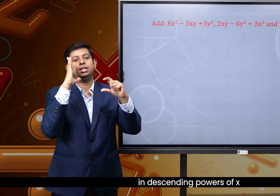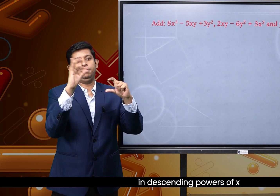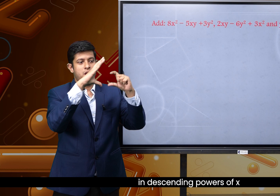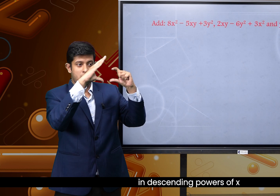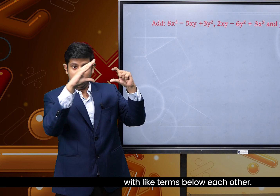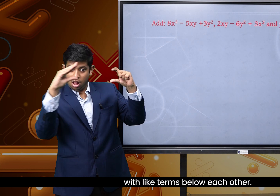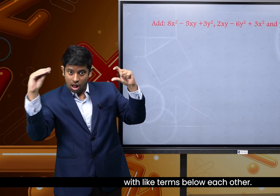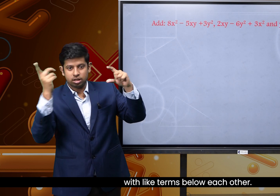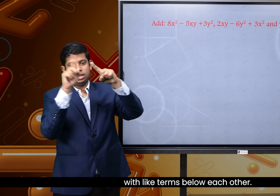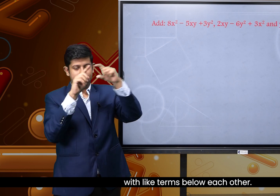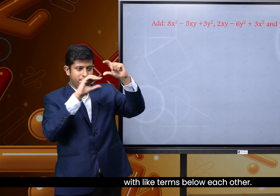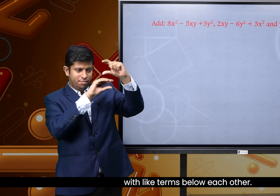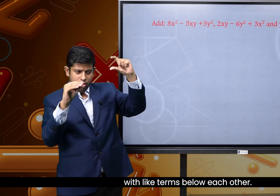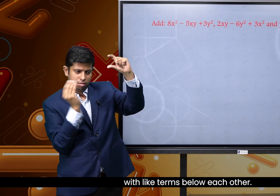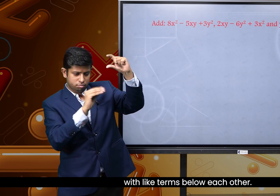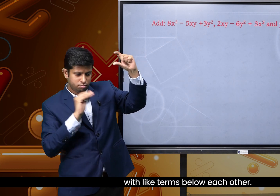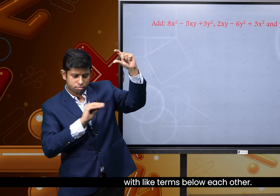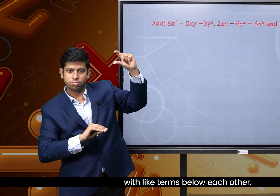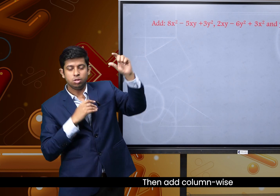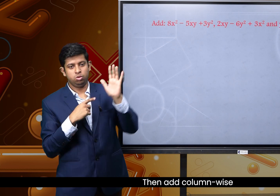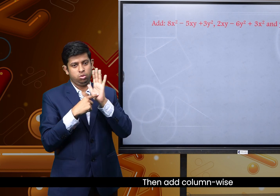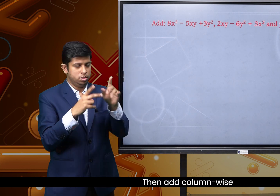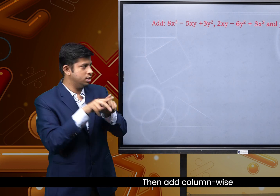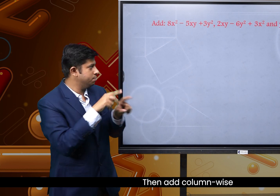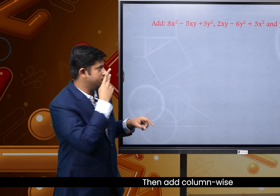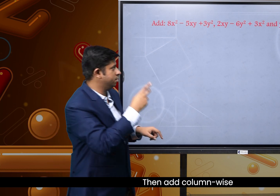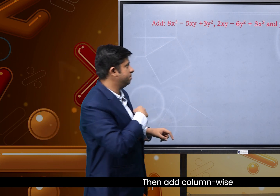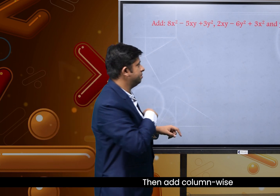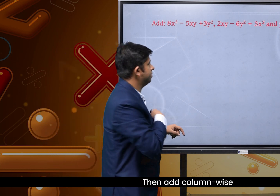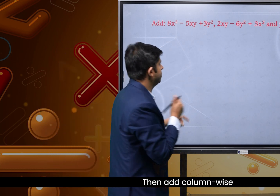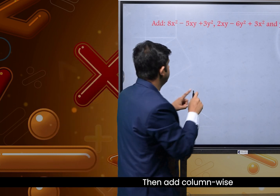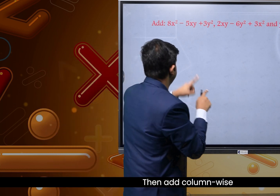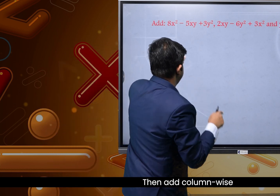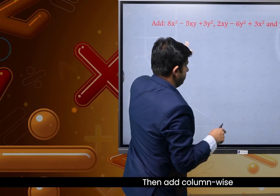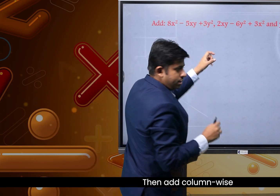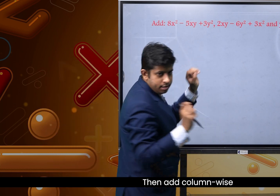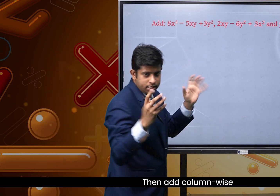of x with like terms below each other. Then add column wise.